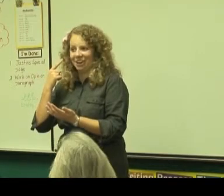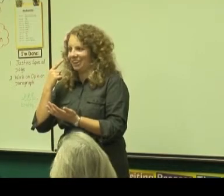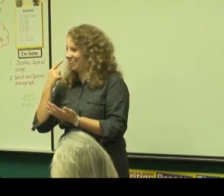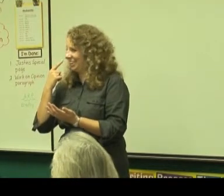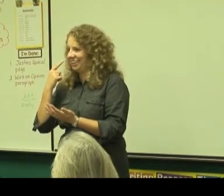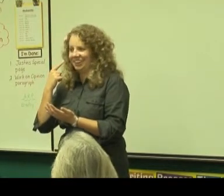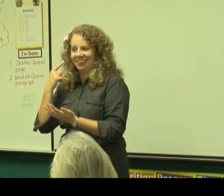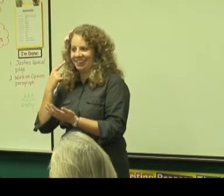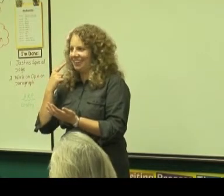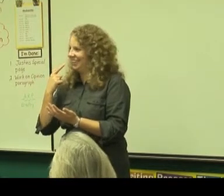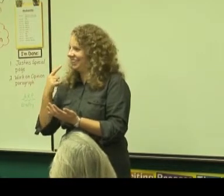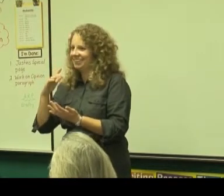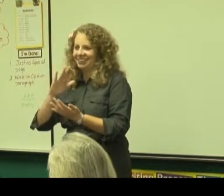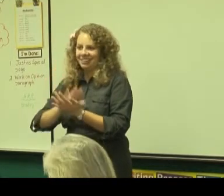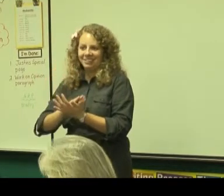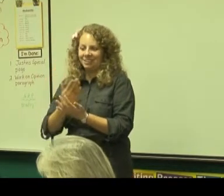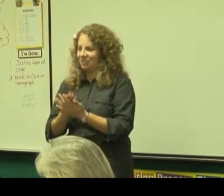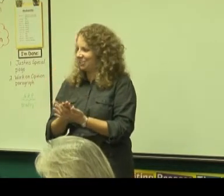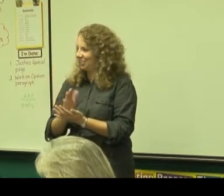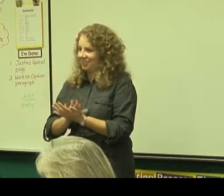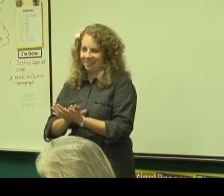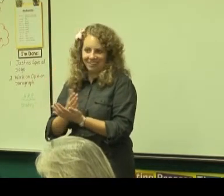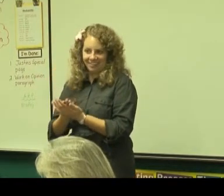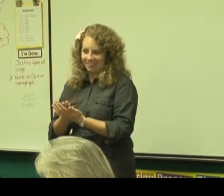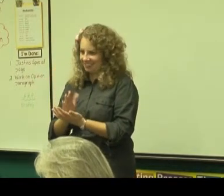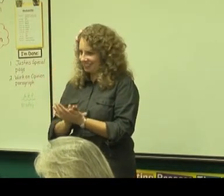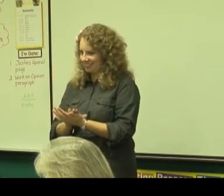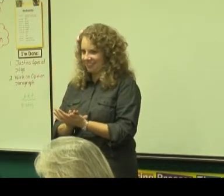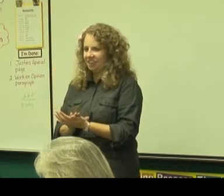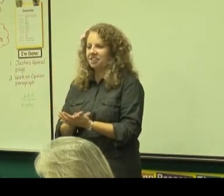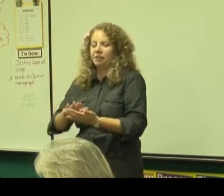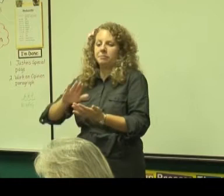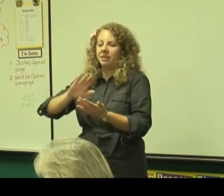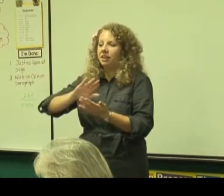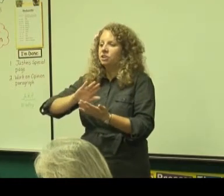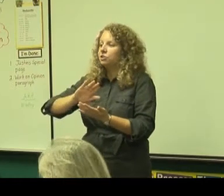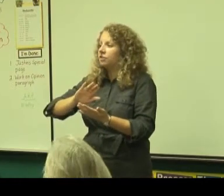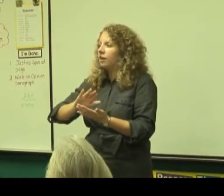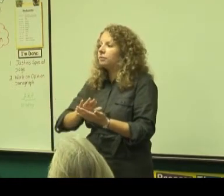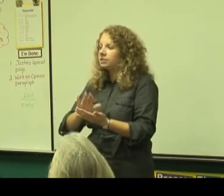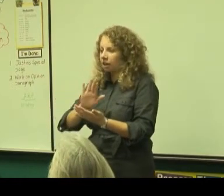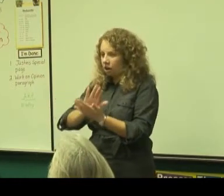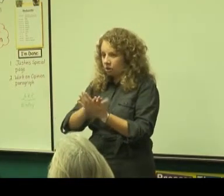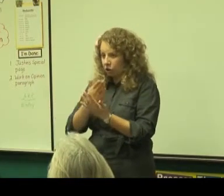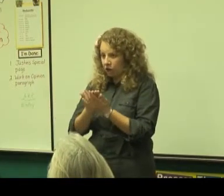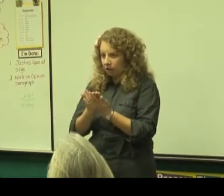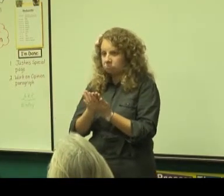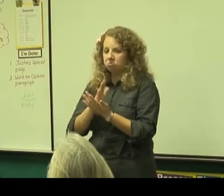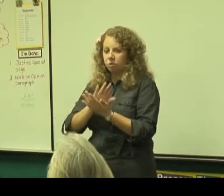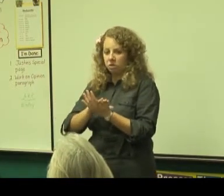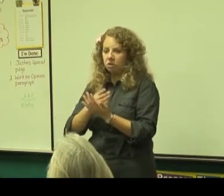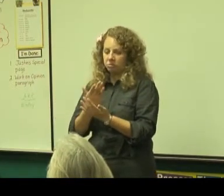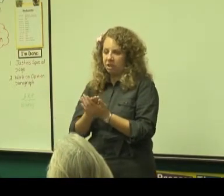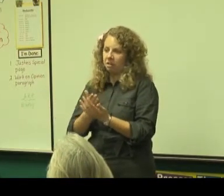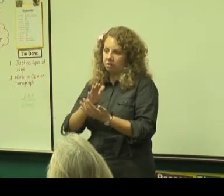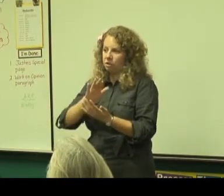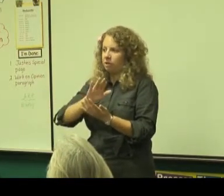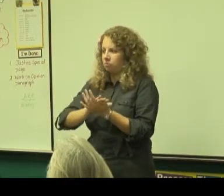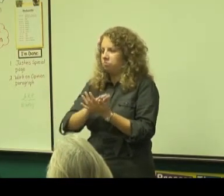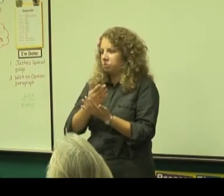cook. So you could do And that would mean, so if I was like, oh, cook. You know, yeah, okay, the